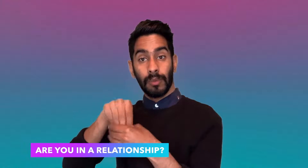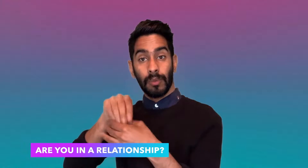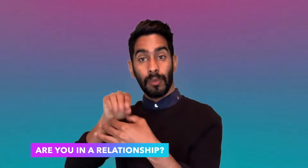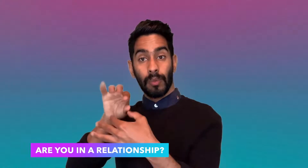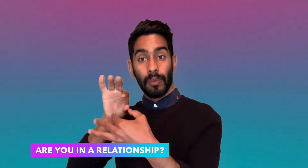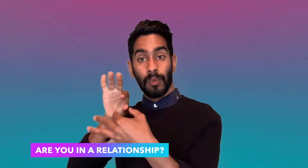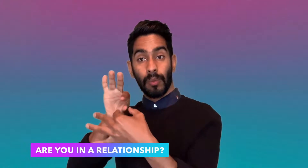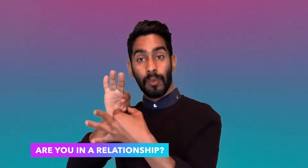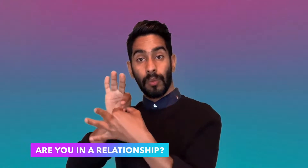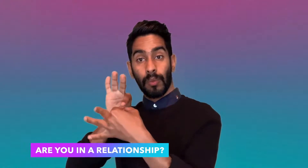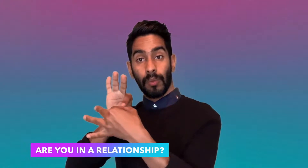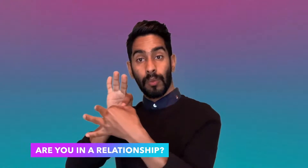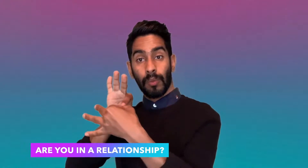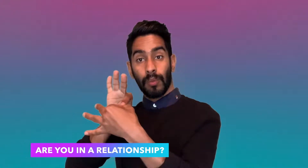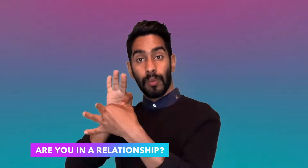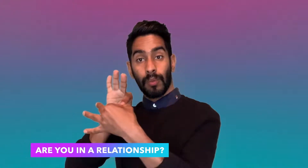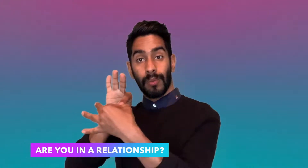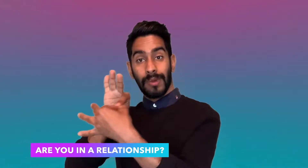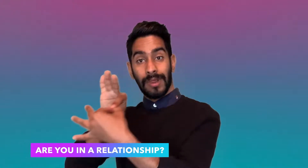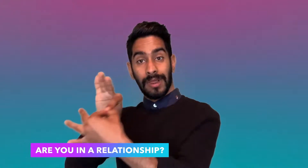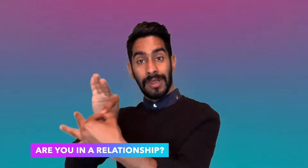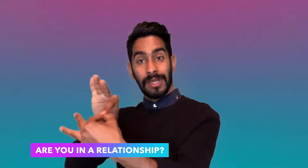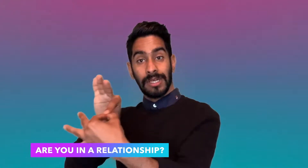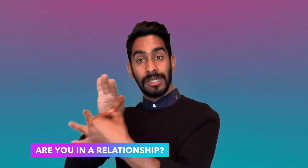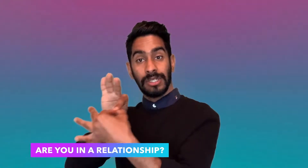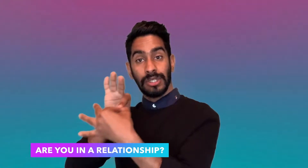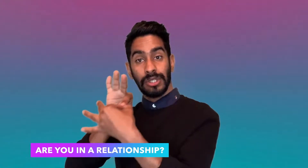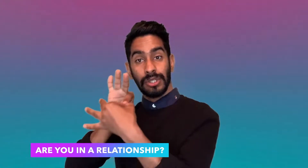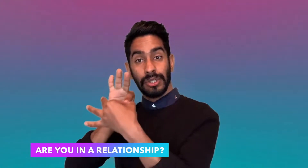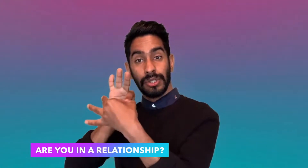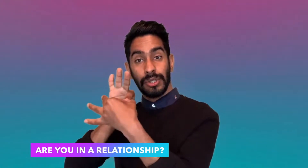Are you in a relationship?